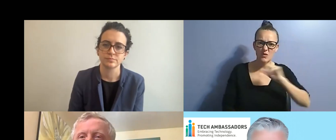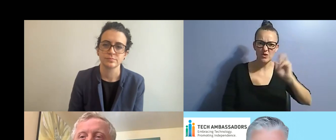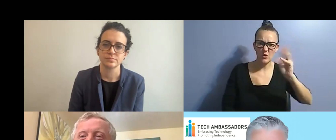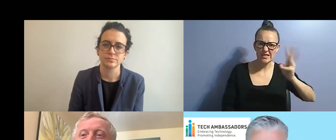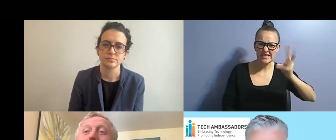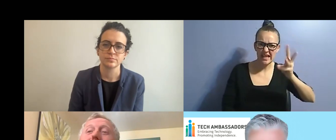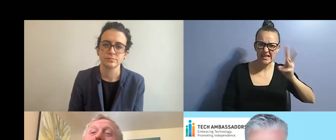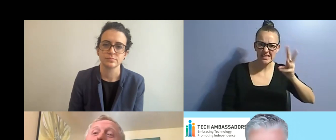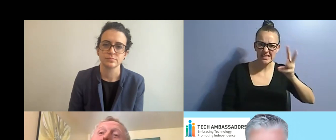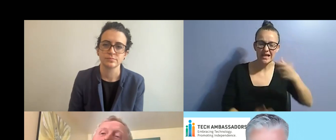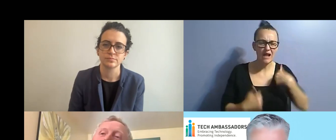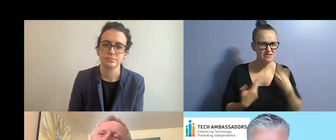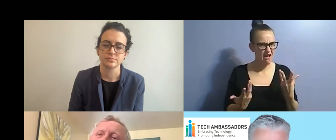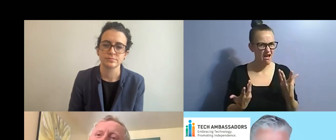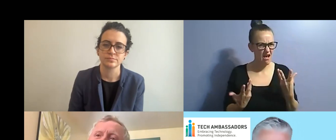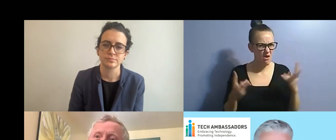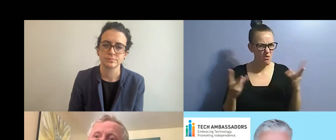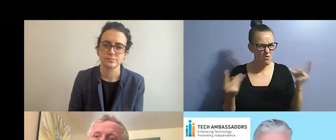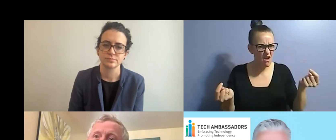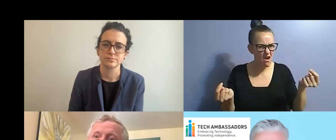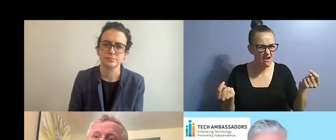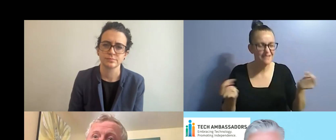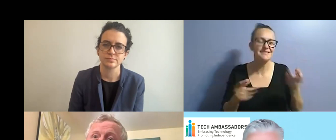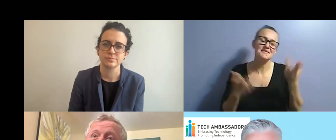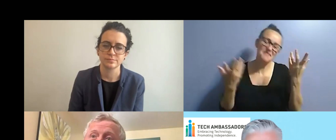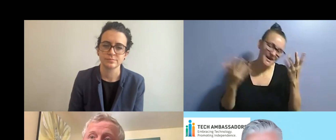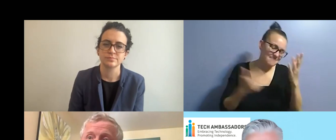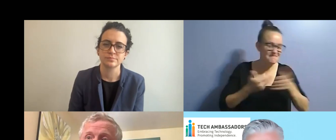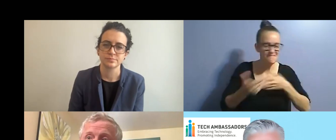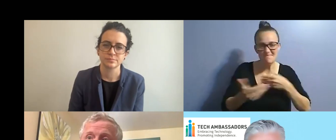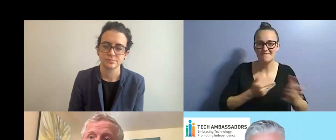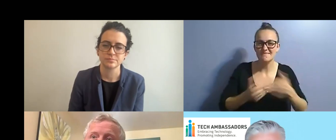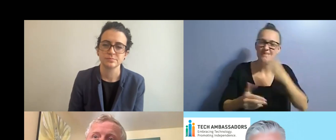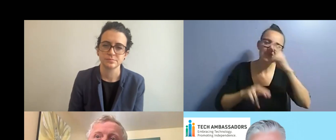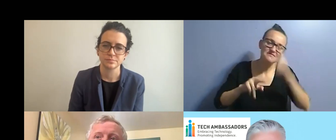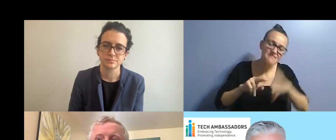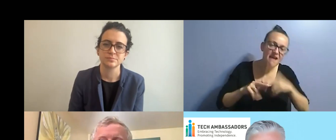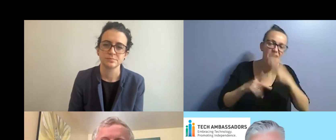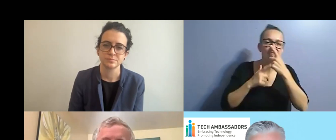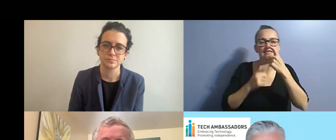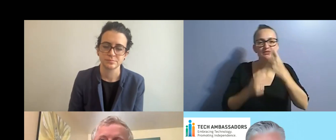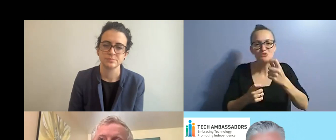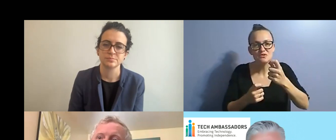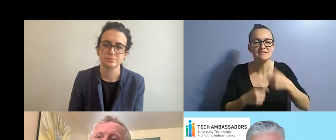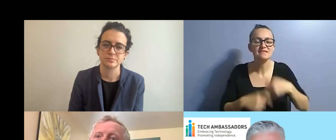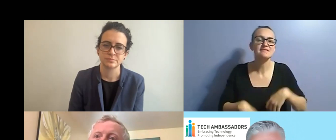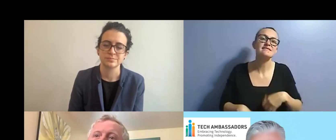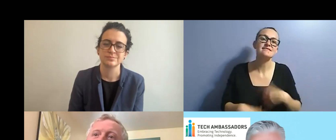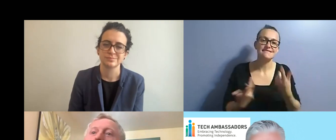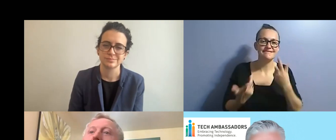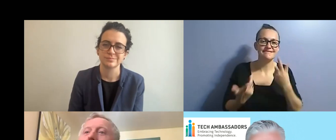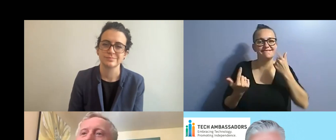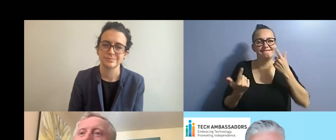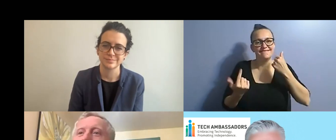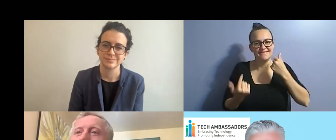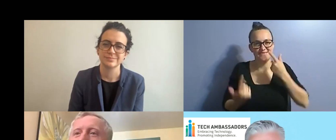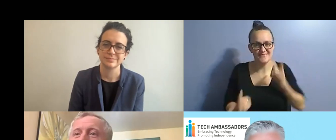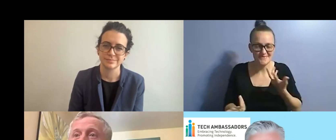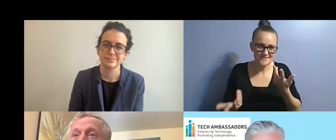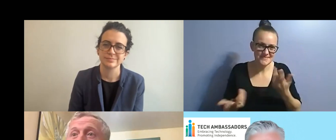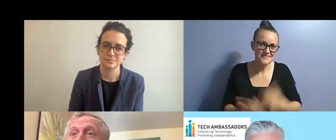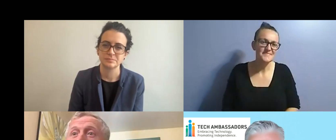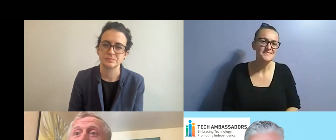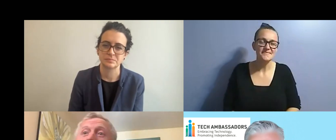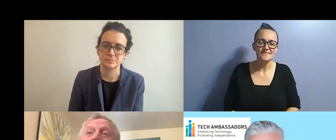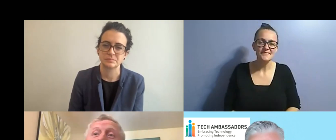what? But it's fun, interesting. It makes you laugh, but in the